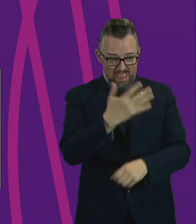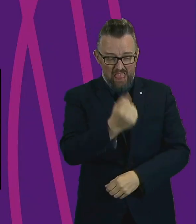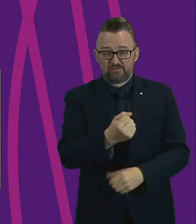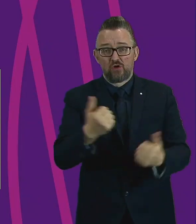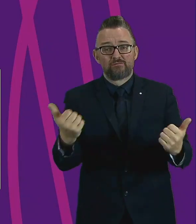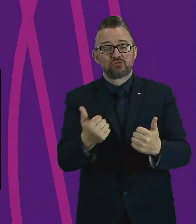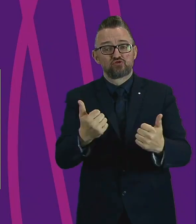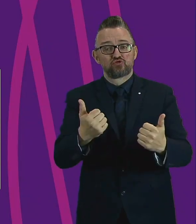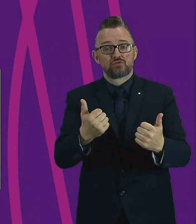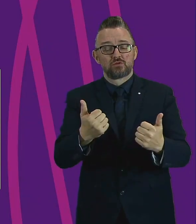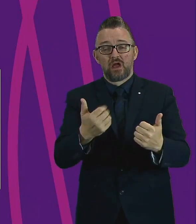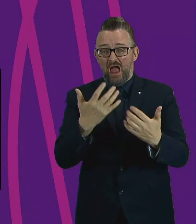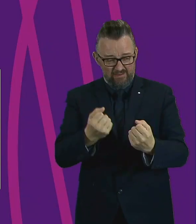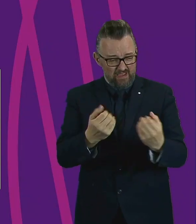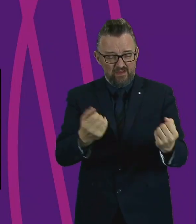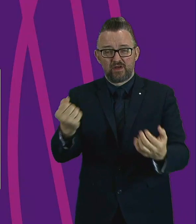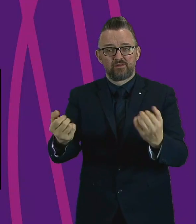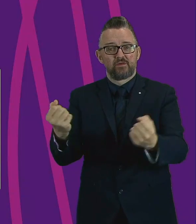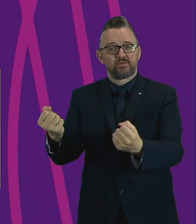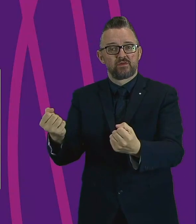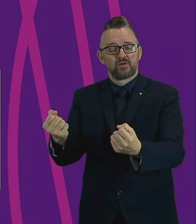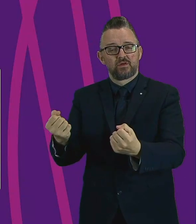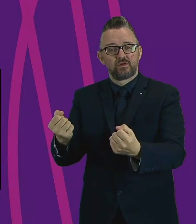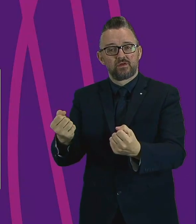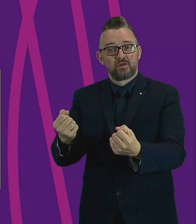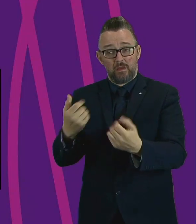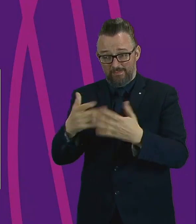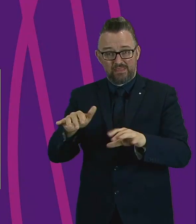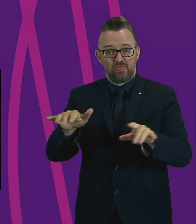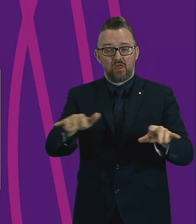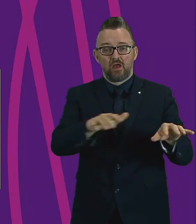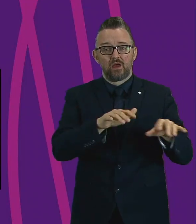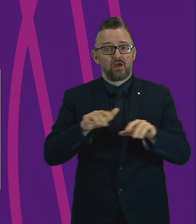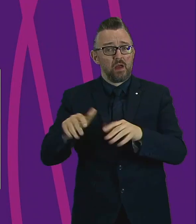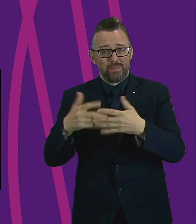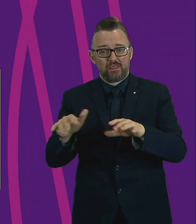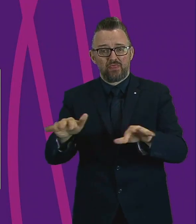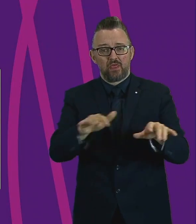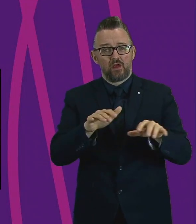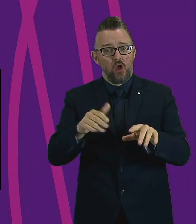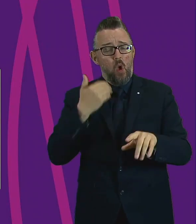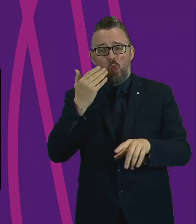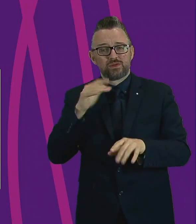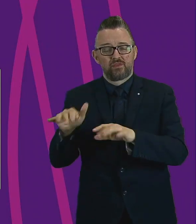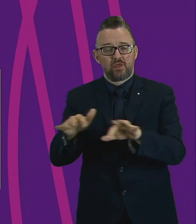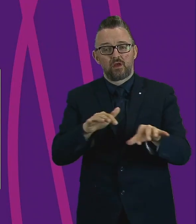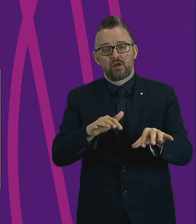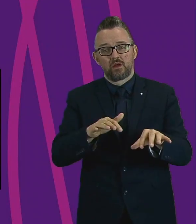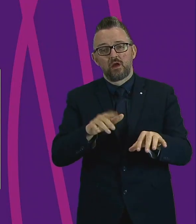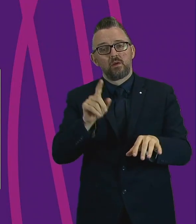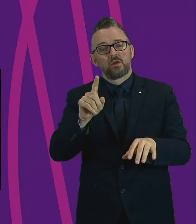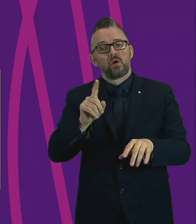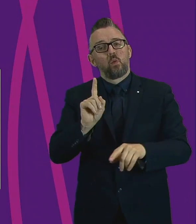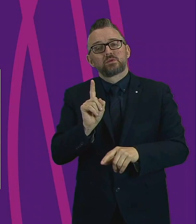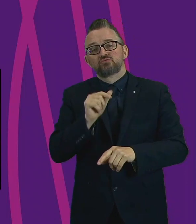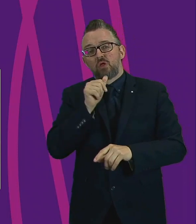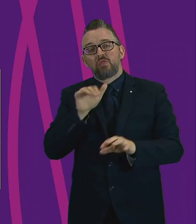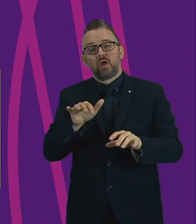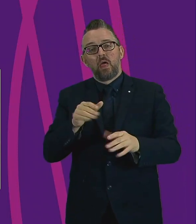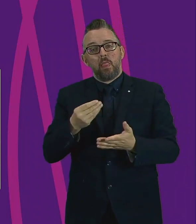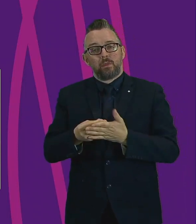these care home slots, home care slots existed all along. They were always there. What wasn't there, of course, was the money